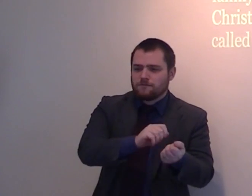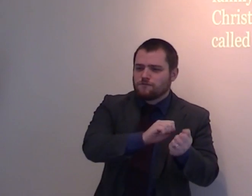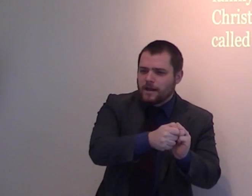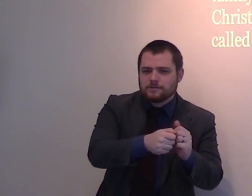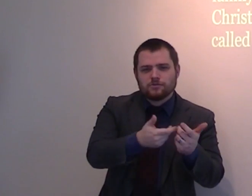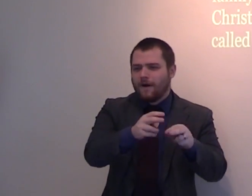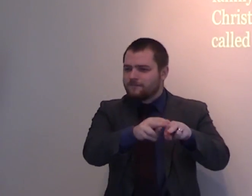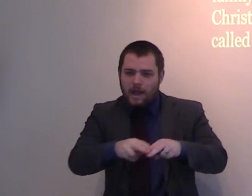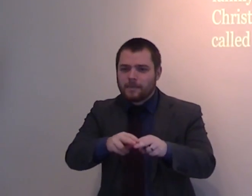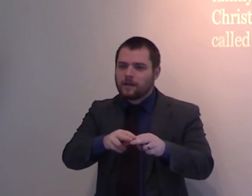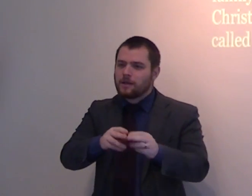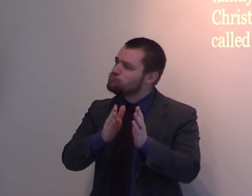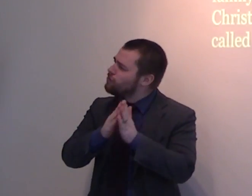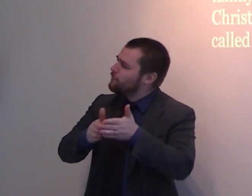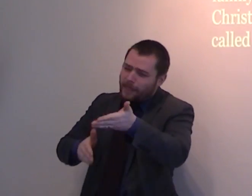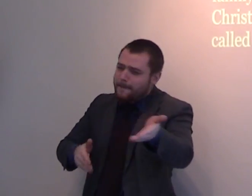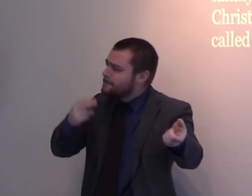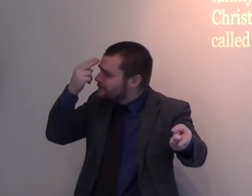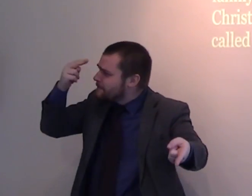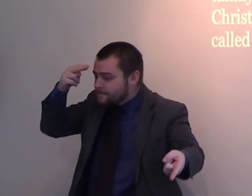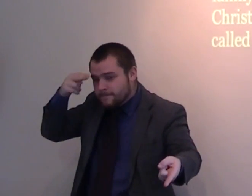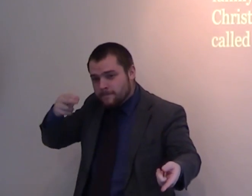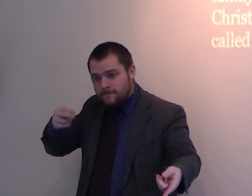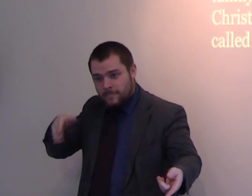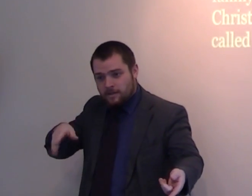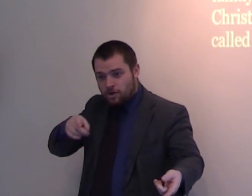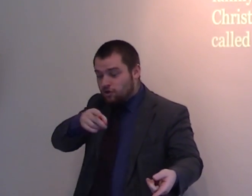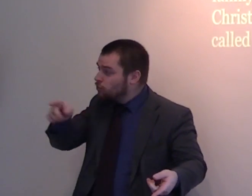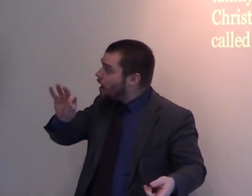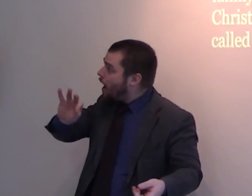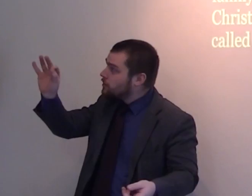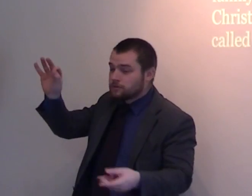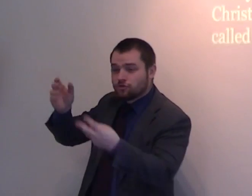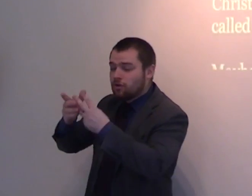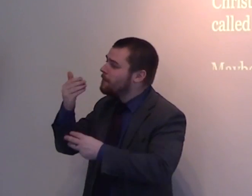family? Do you ask God to help Christian people?